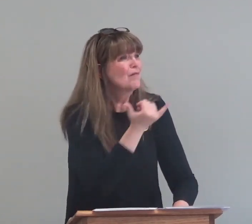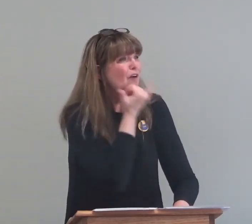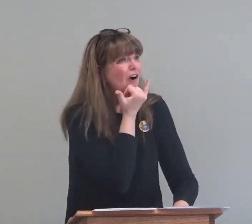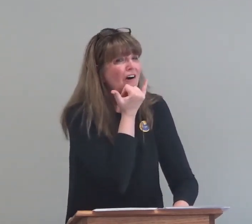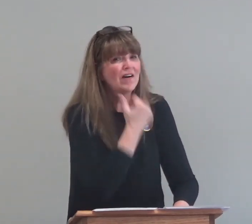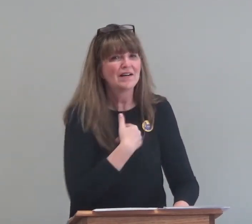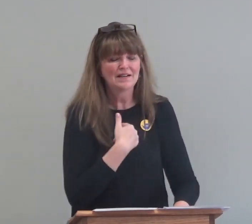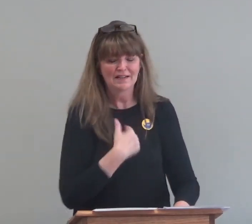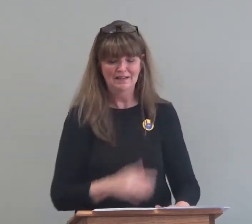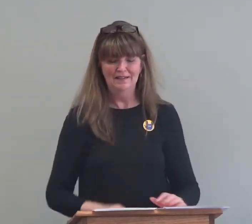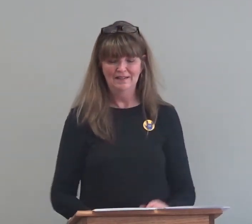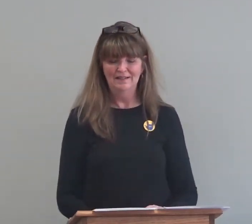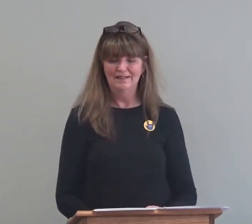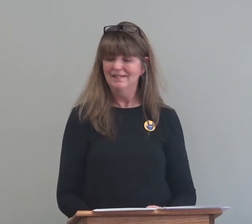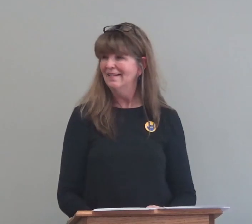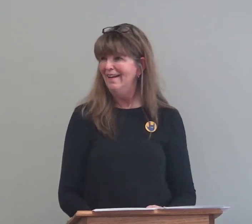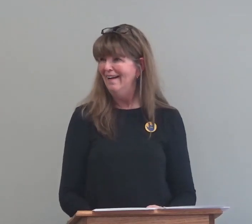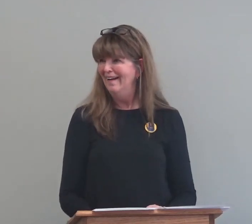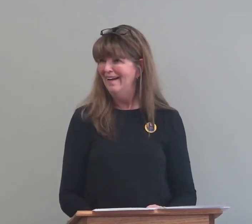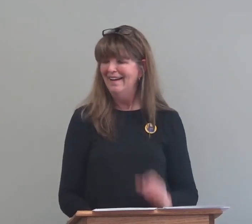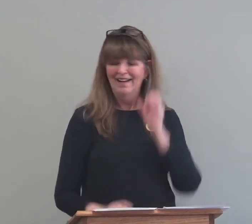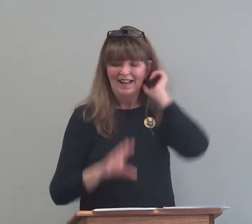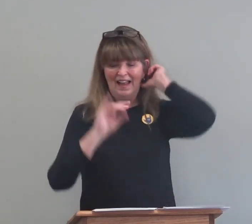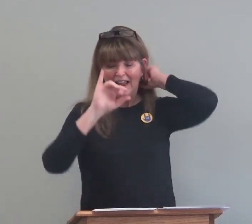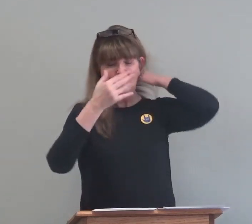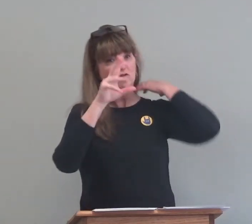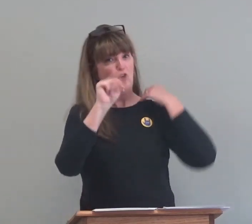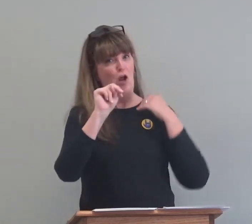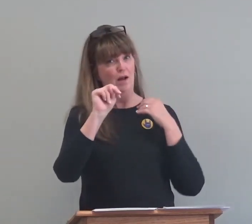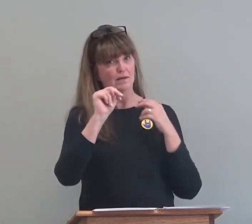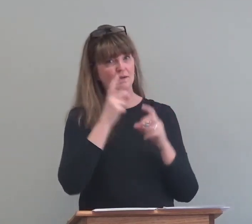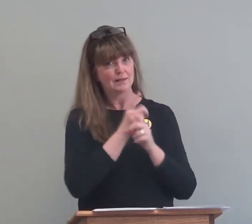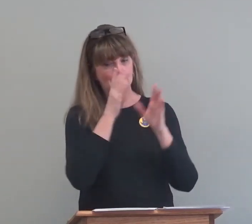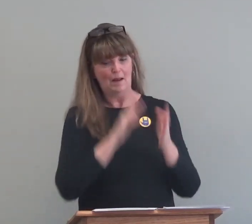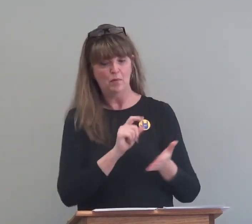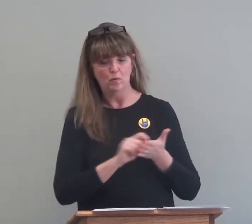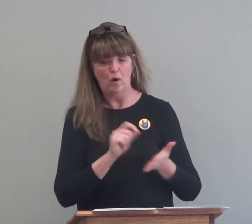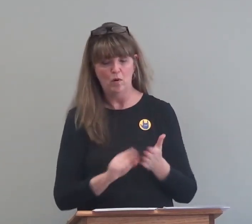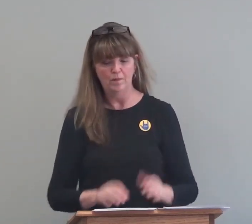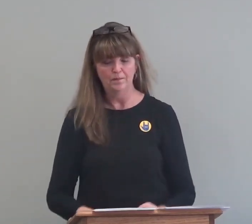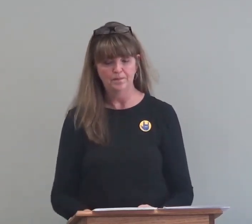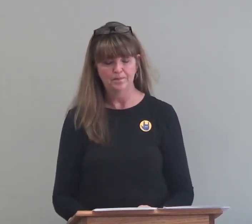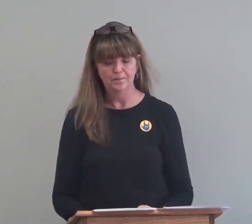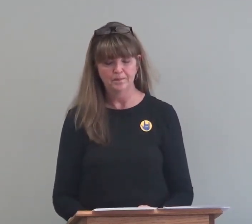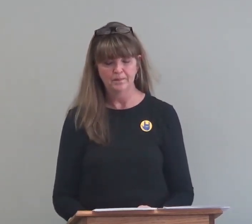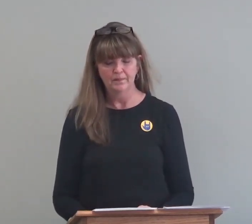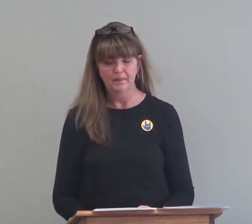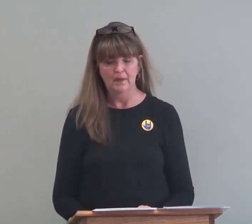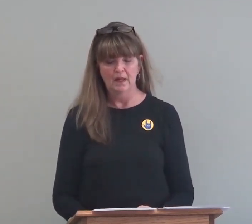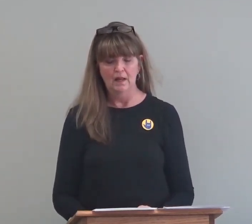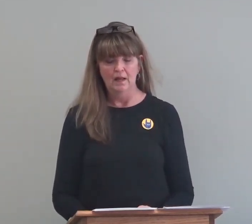preaches consistently that Jesus did rise and that he was wrong. The disciple John